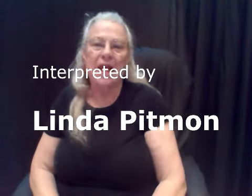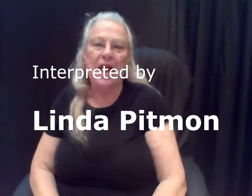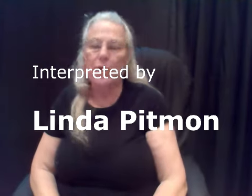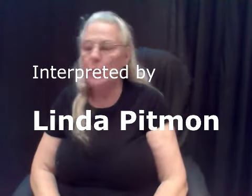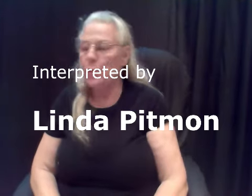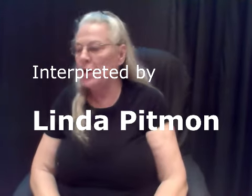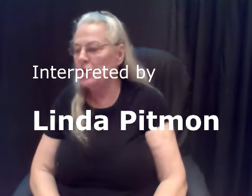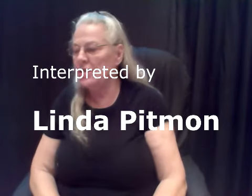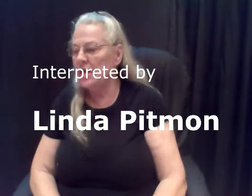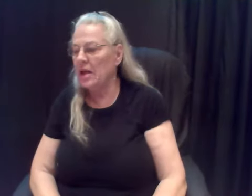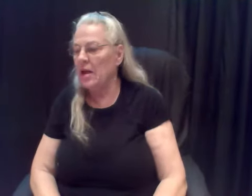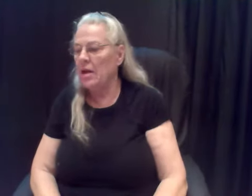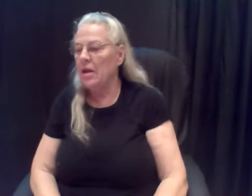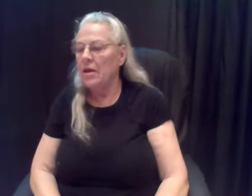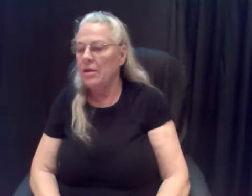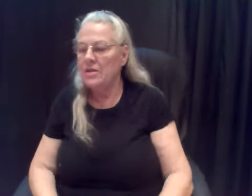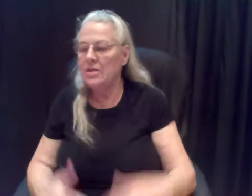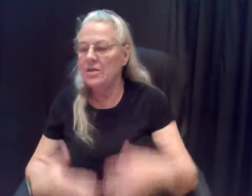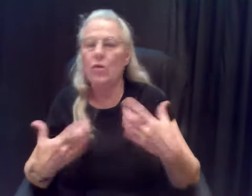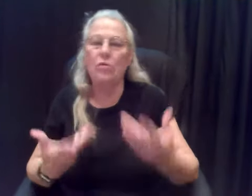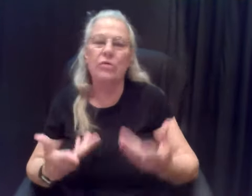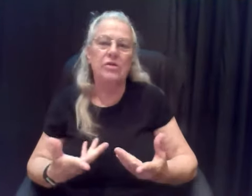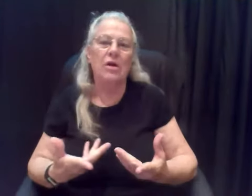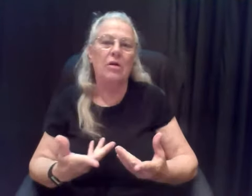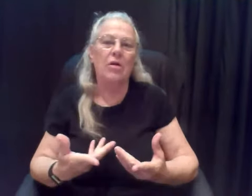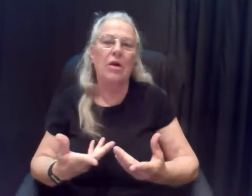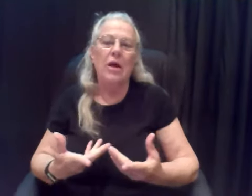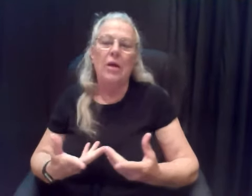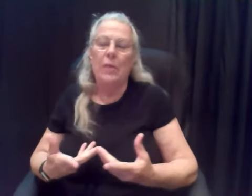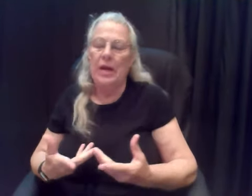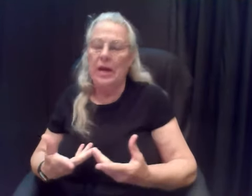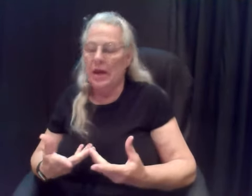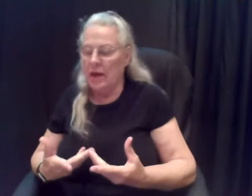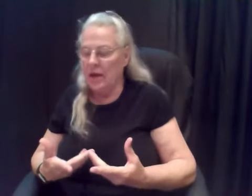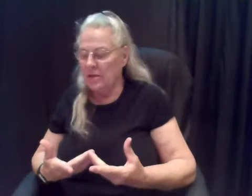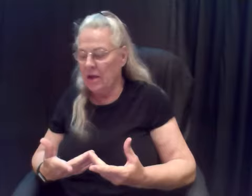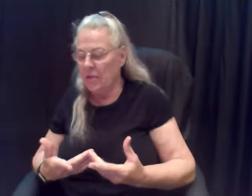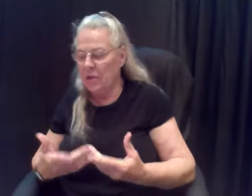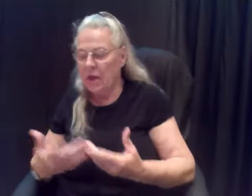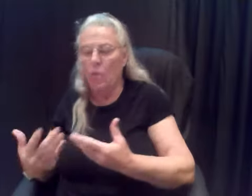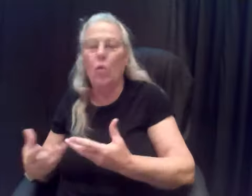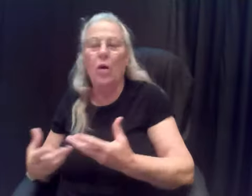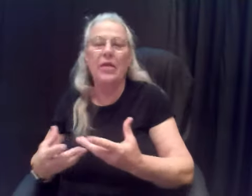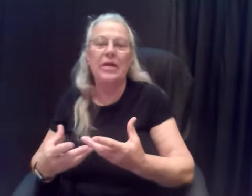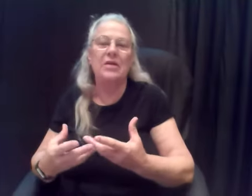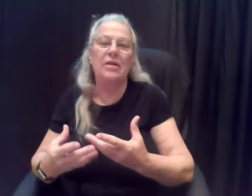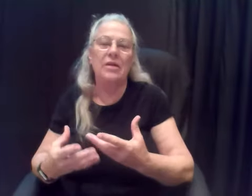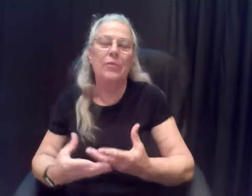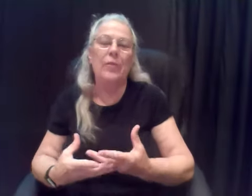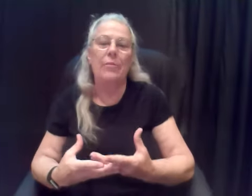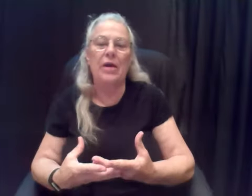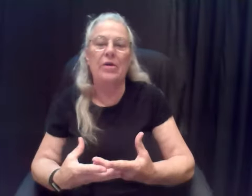Scattering Precious Seed. This is an older song, but it is one that is a little bit better